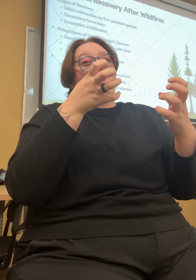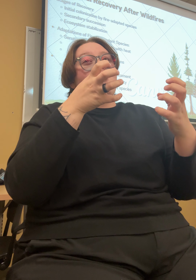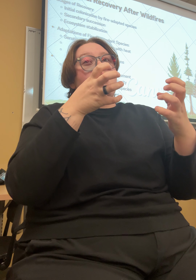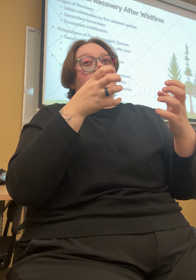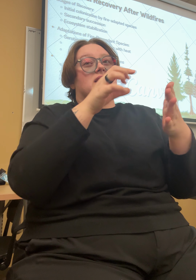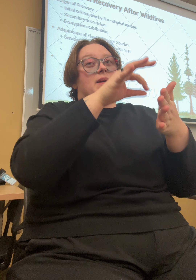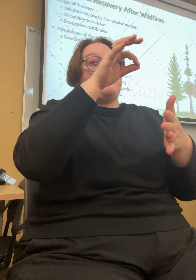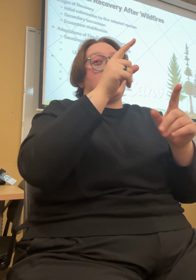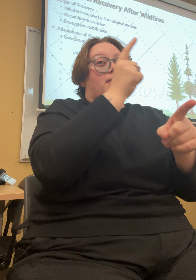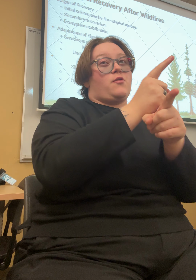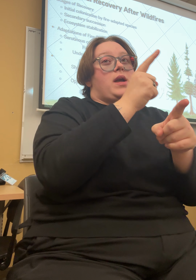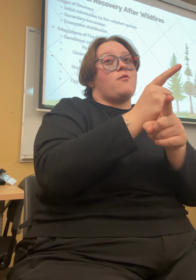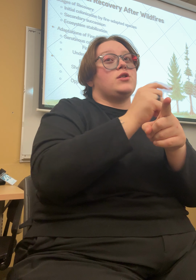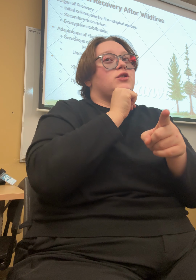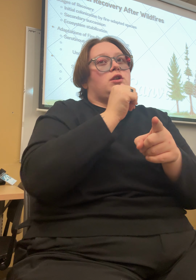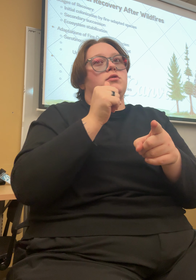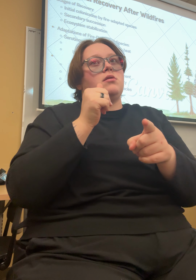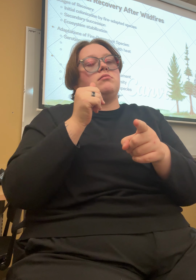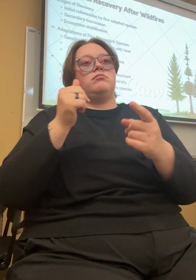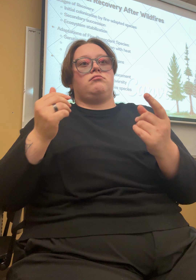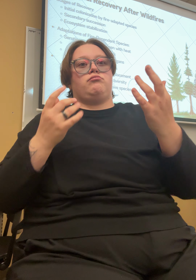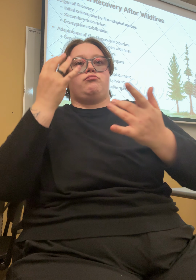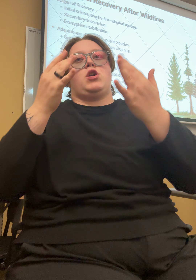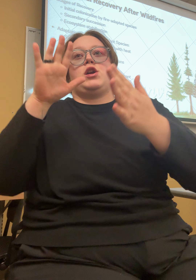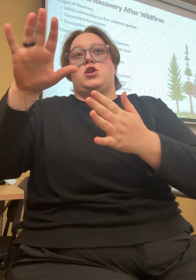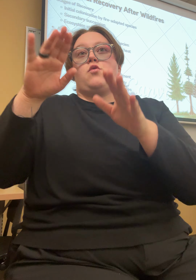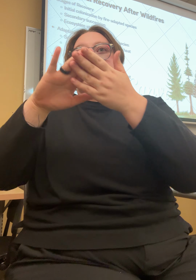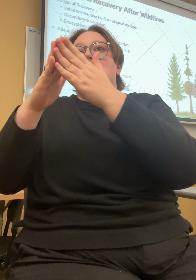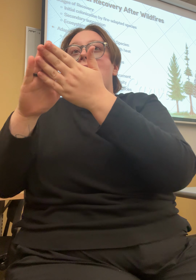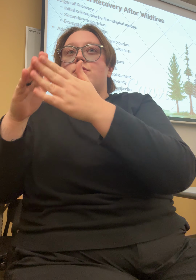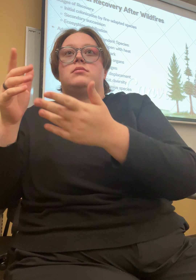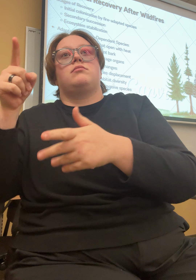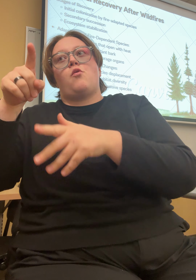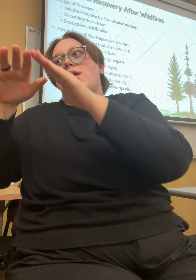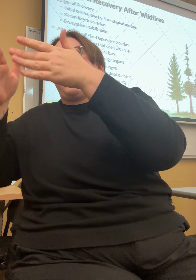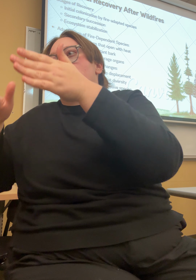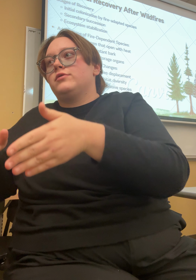So I'm gonna count you off so we get to new groups. So 1.